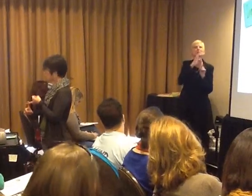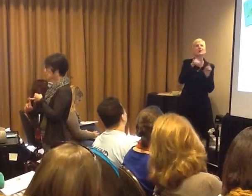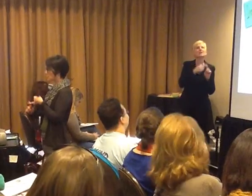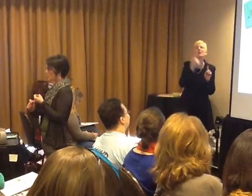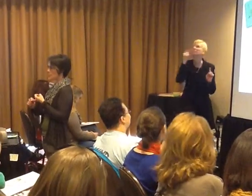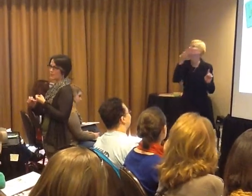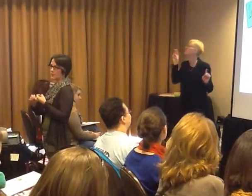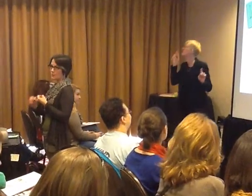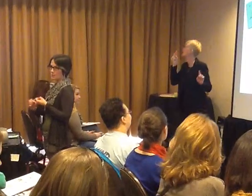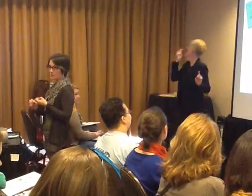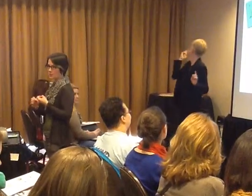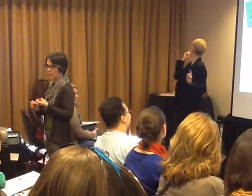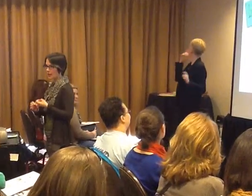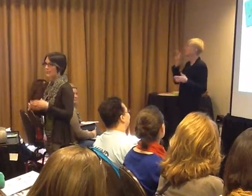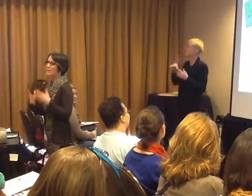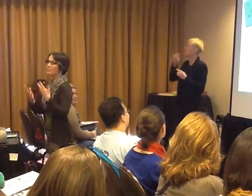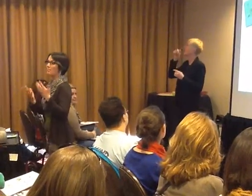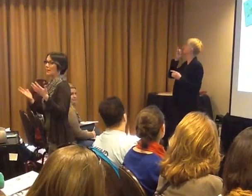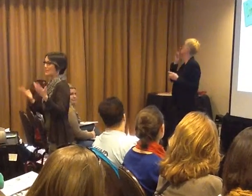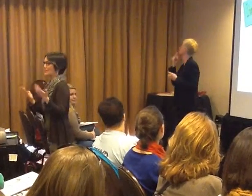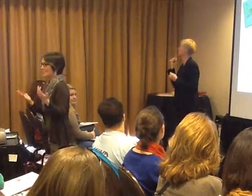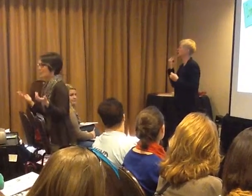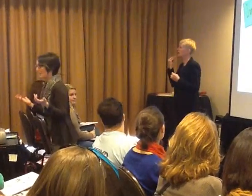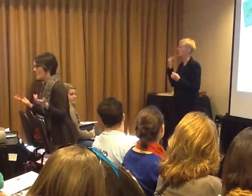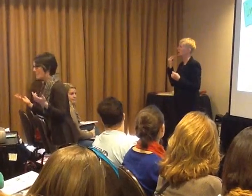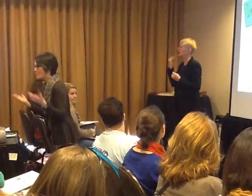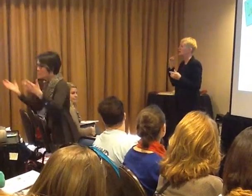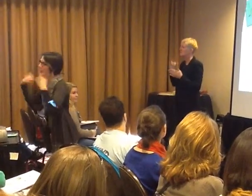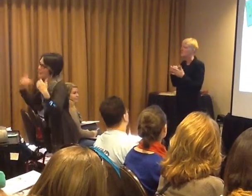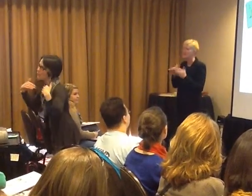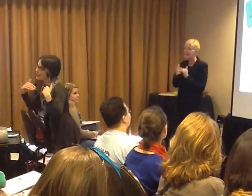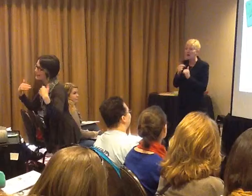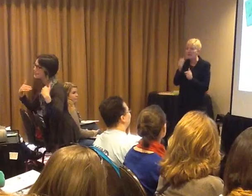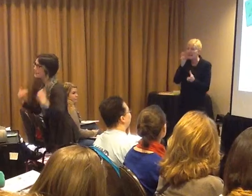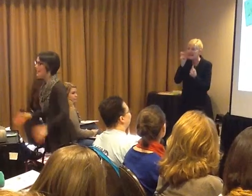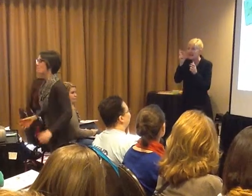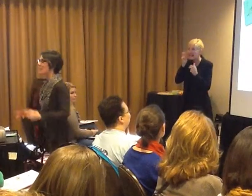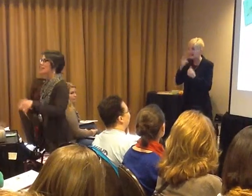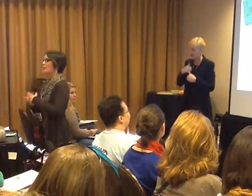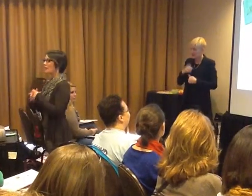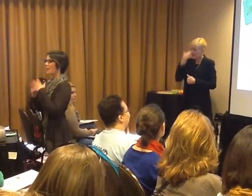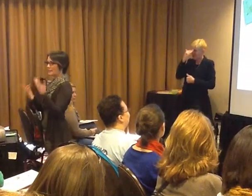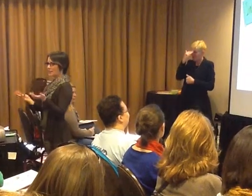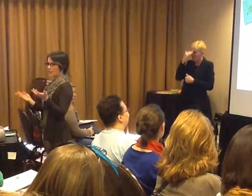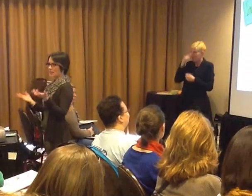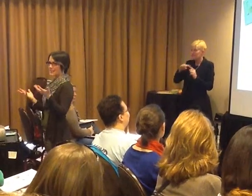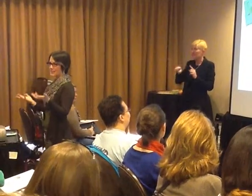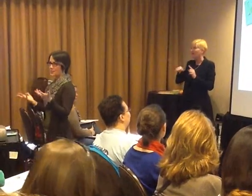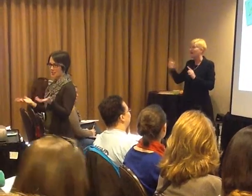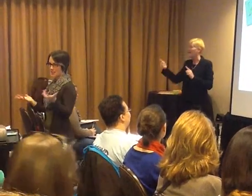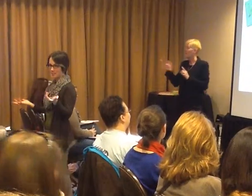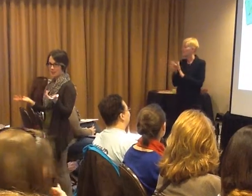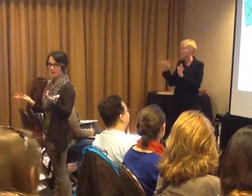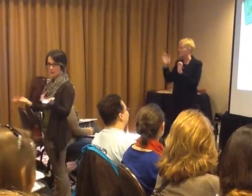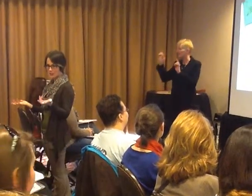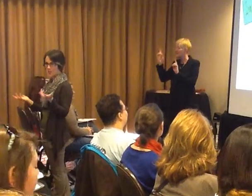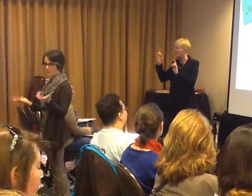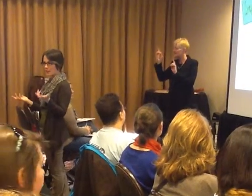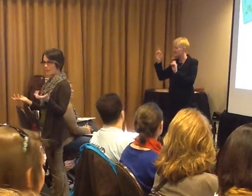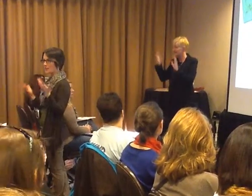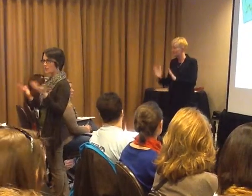looking over their shoulder to see what their peers are doing. Because that's how they get there. I mean, we know why they're doing that, but for a lot of the gen ed teachers, that's a